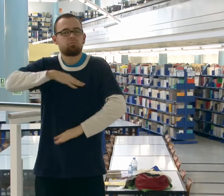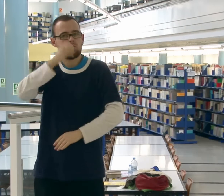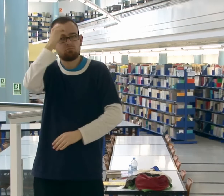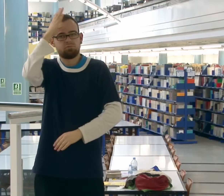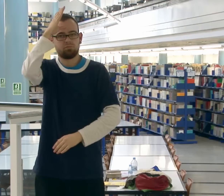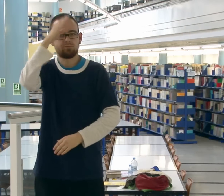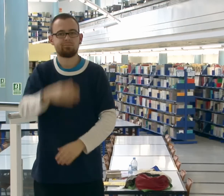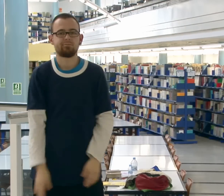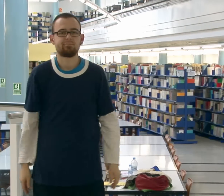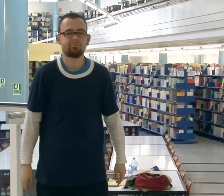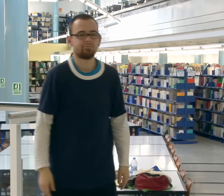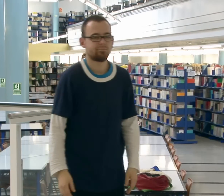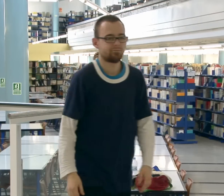your horizons.